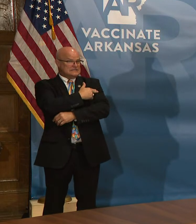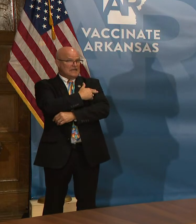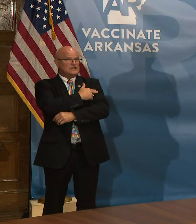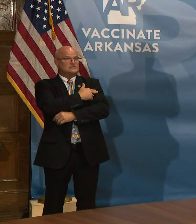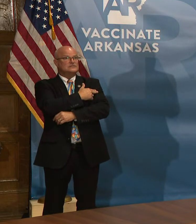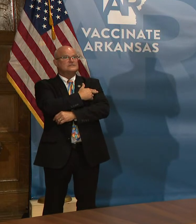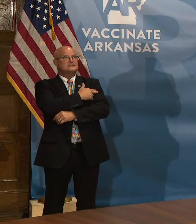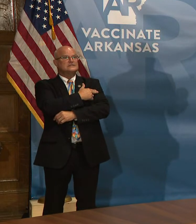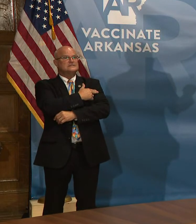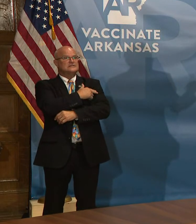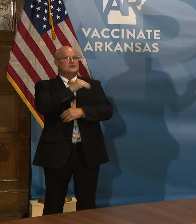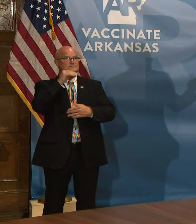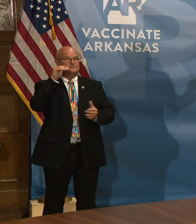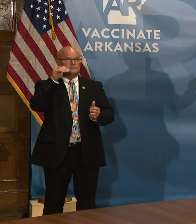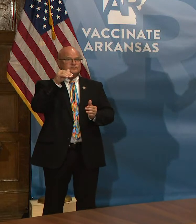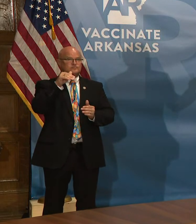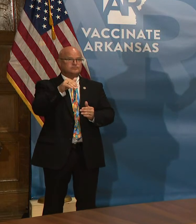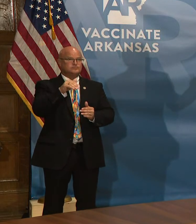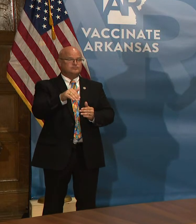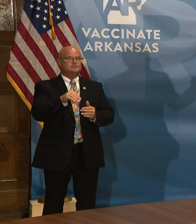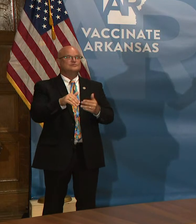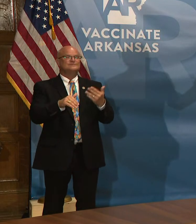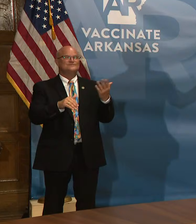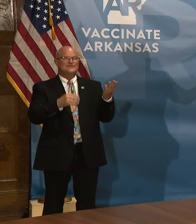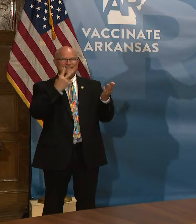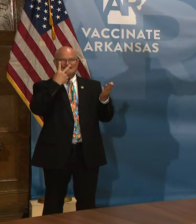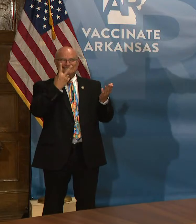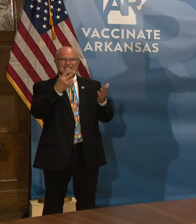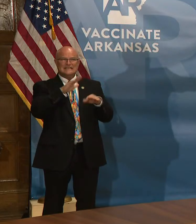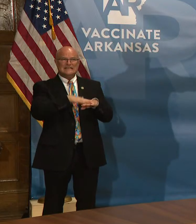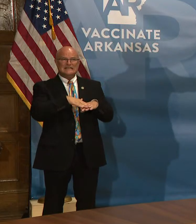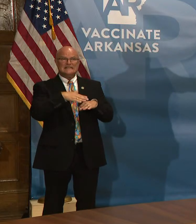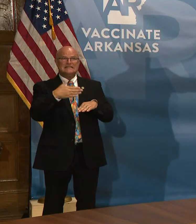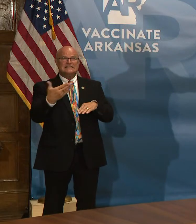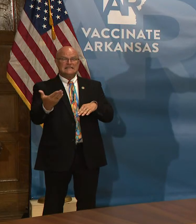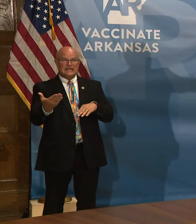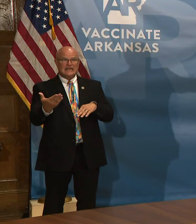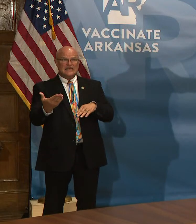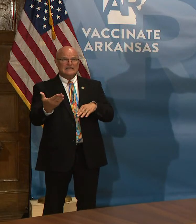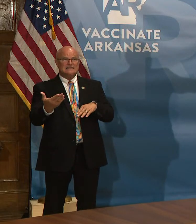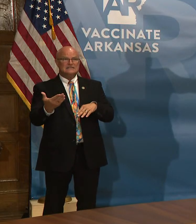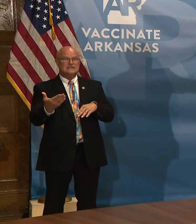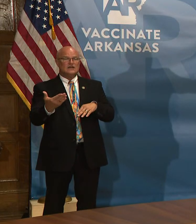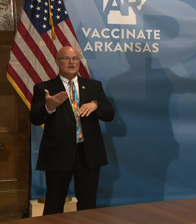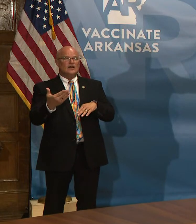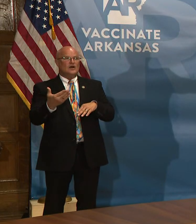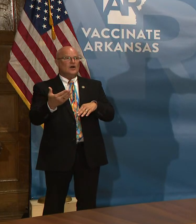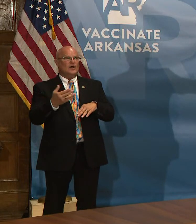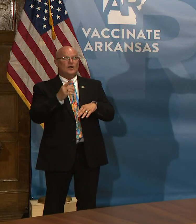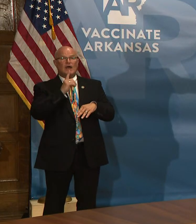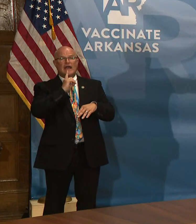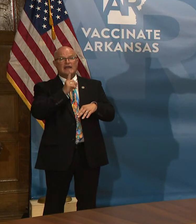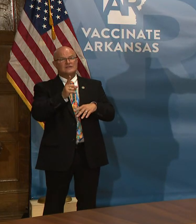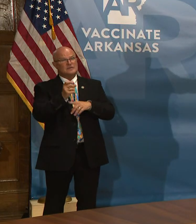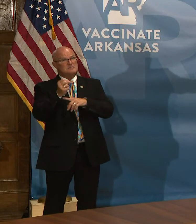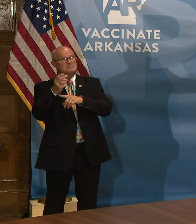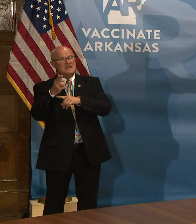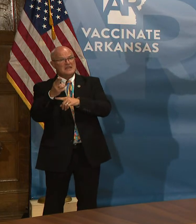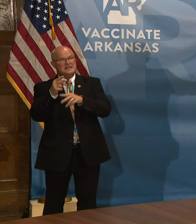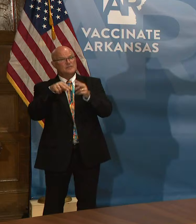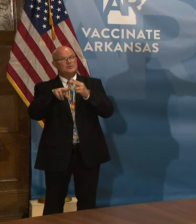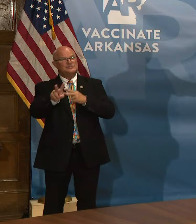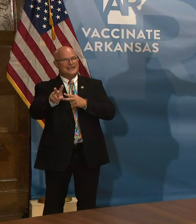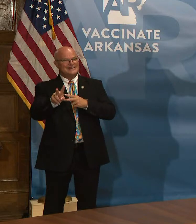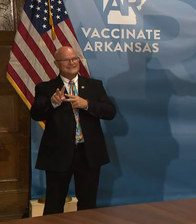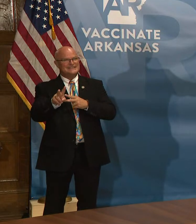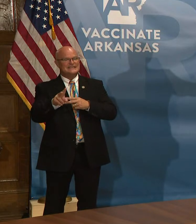hospitalizations are down, you can see that our deaths are meeting or exceeding actually the projection. And